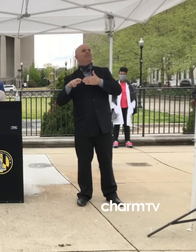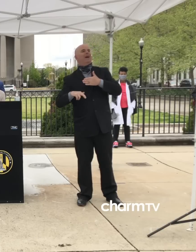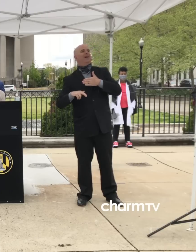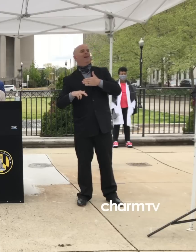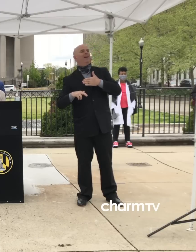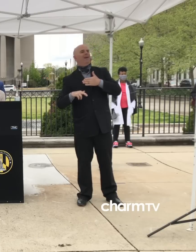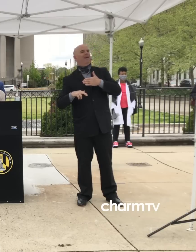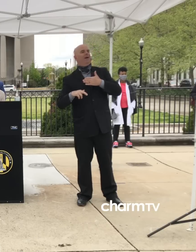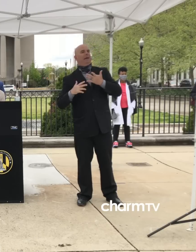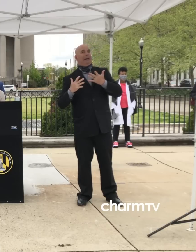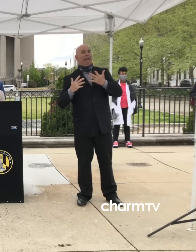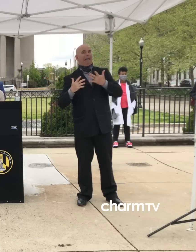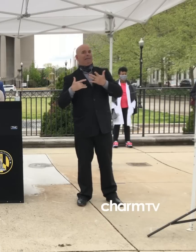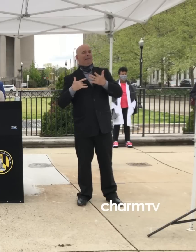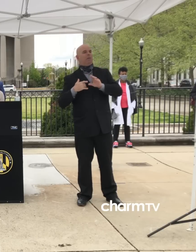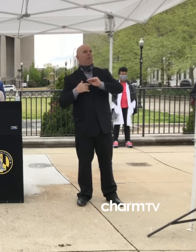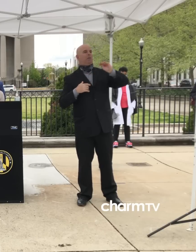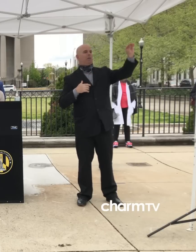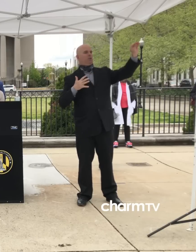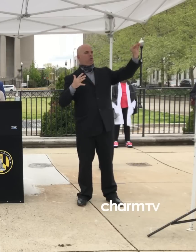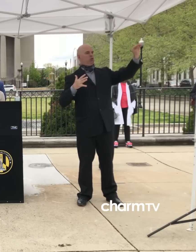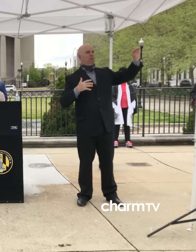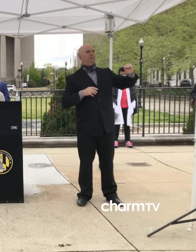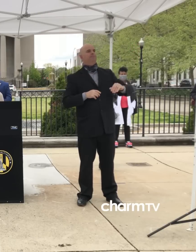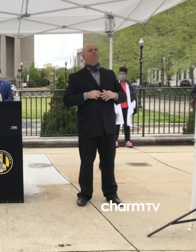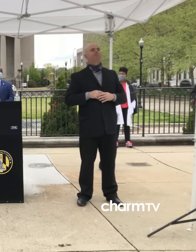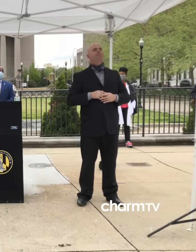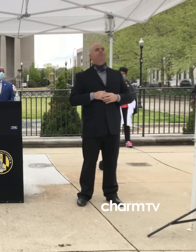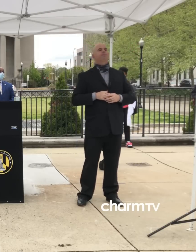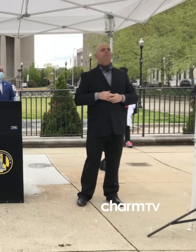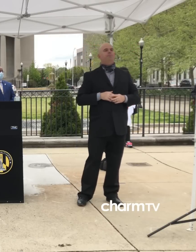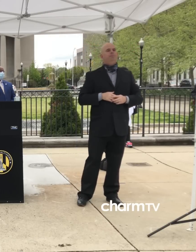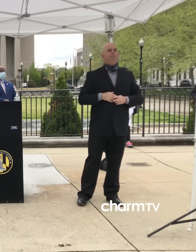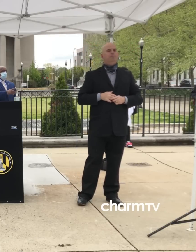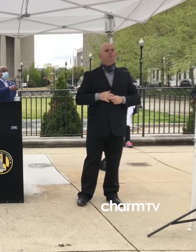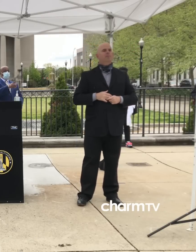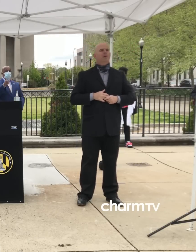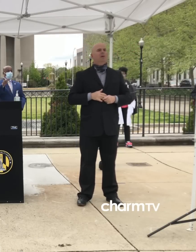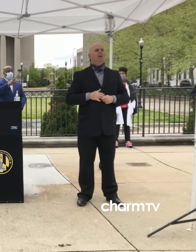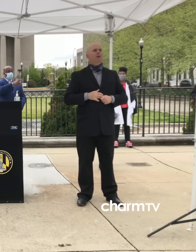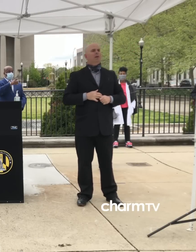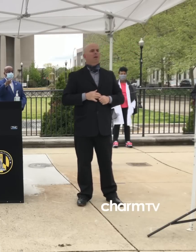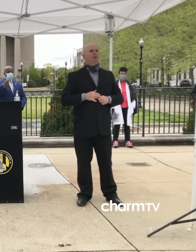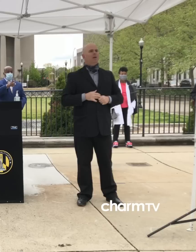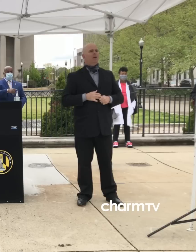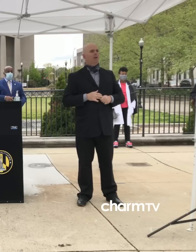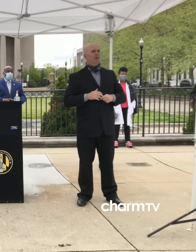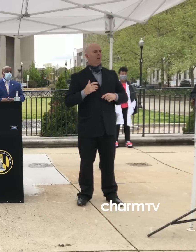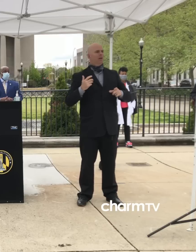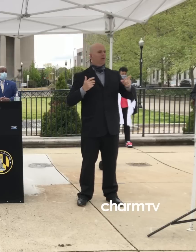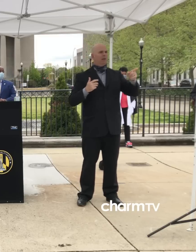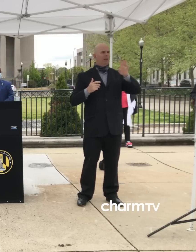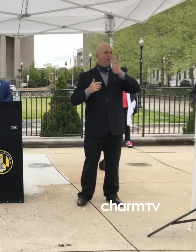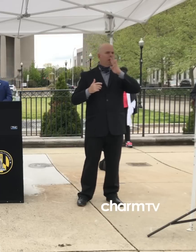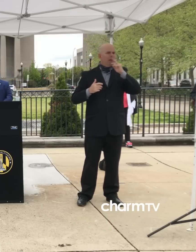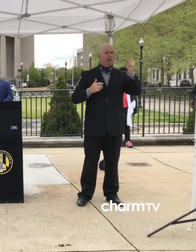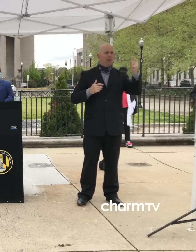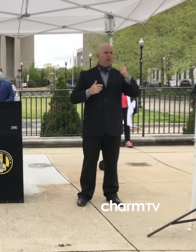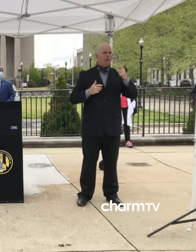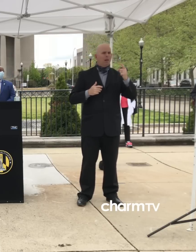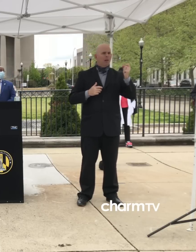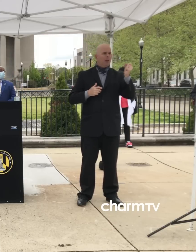is what's the reasoning for not? All right, so we only have a couple more questions. So if any of the members of the media have anything, go ahead, Jane.